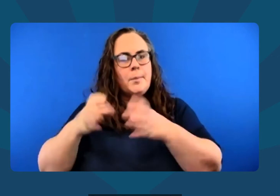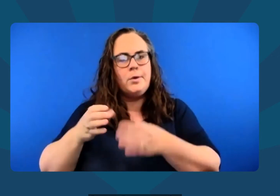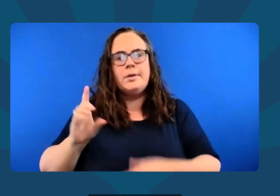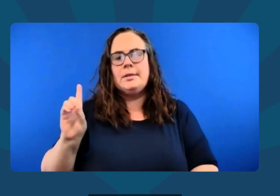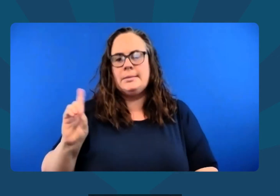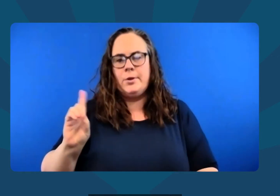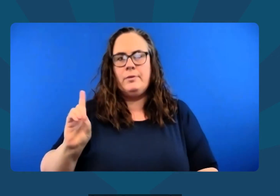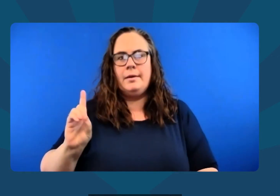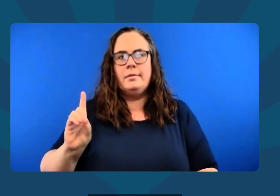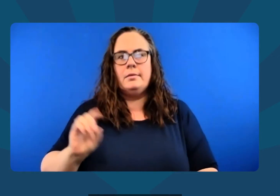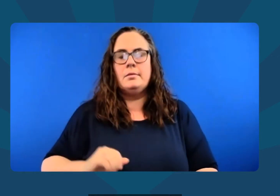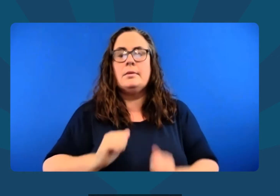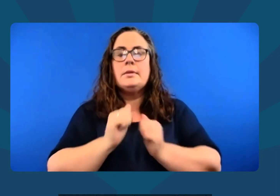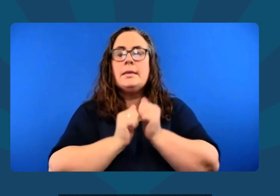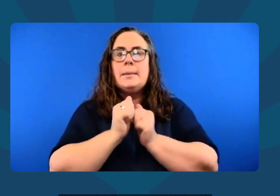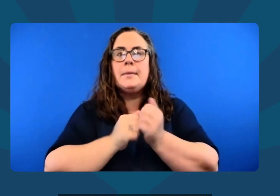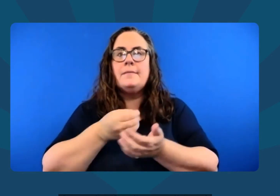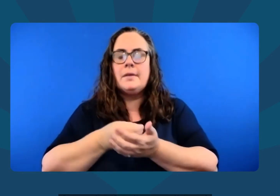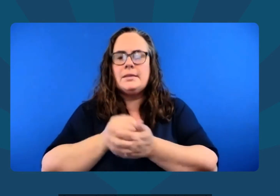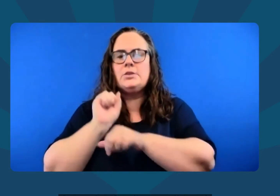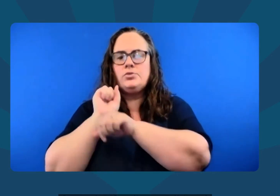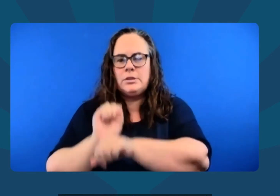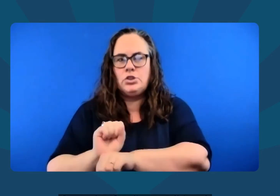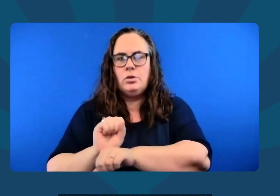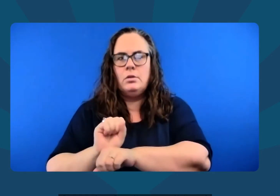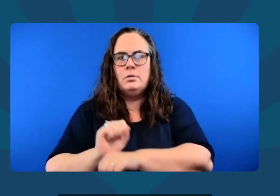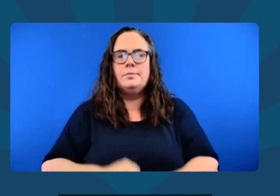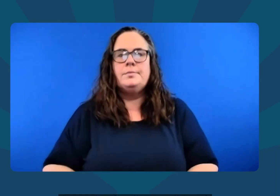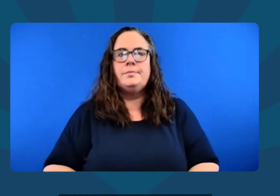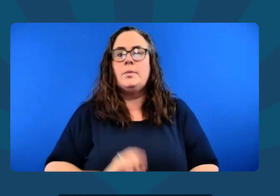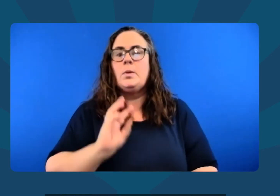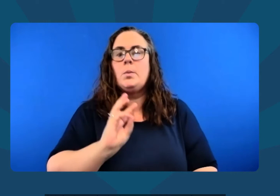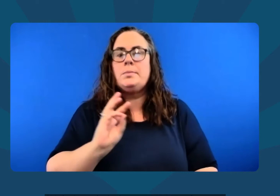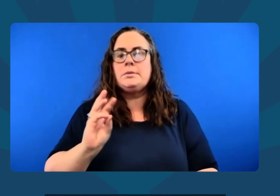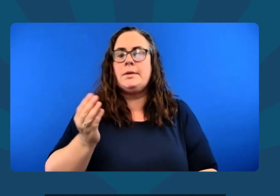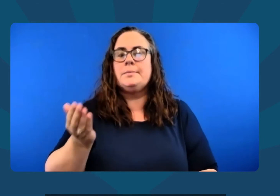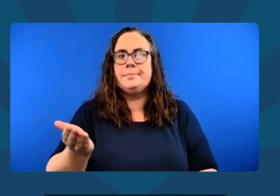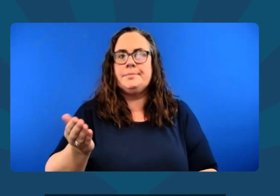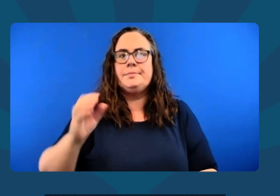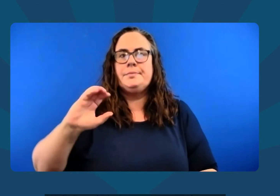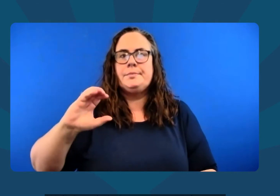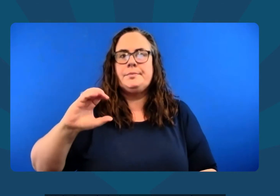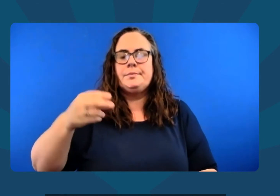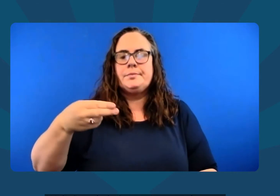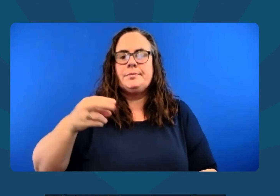Party, Democratic. Campaign funding, traditional. Website,